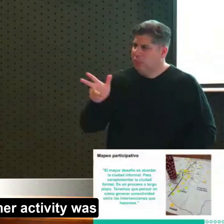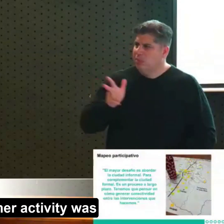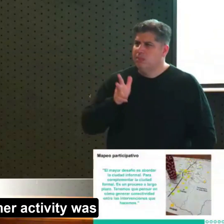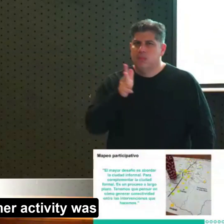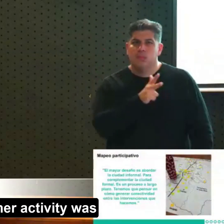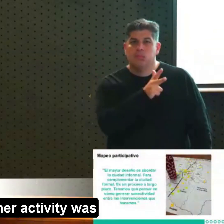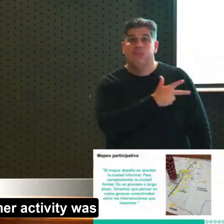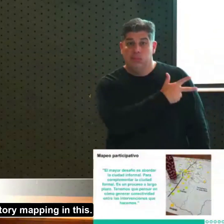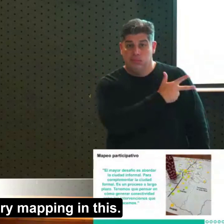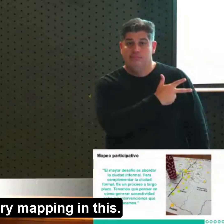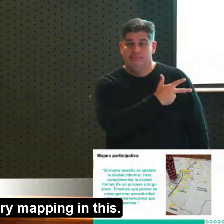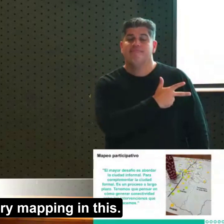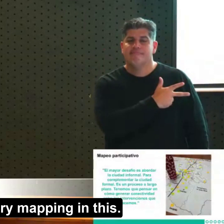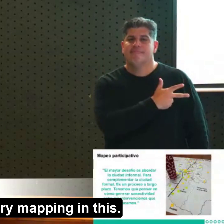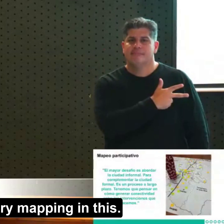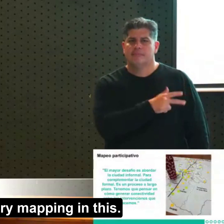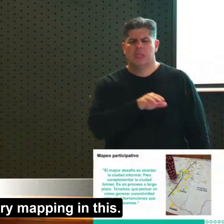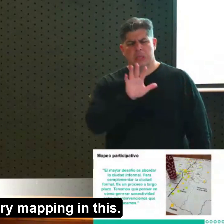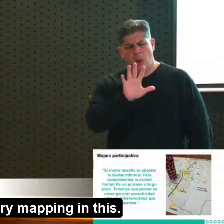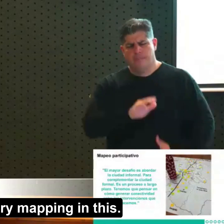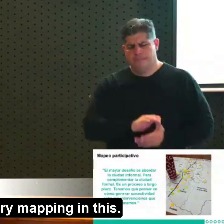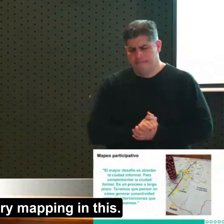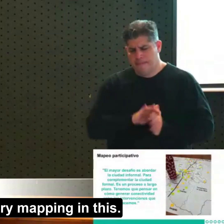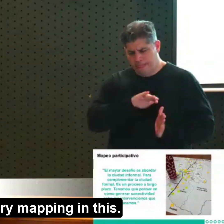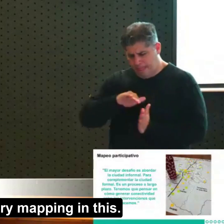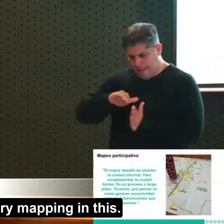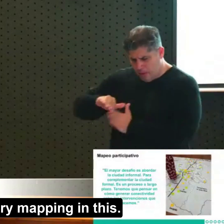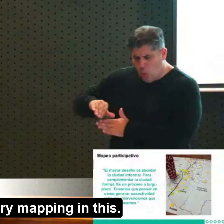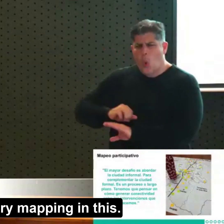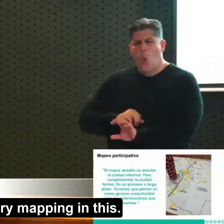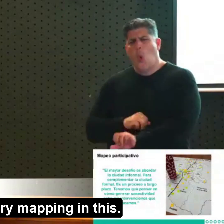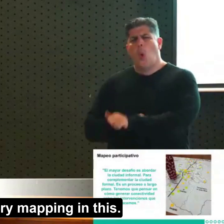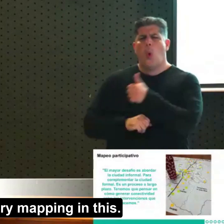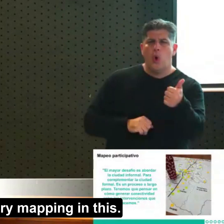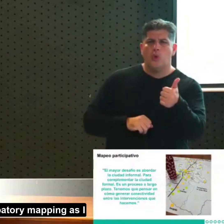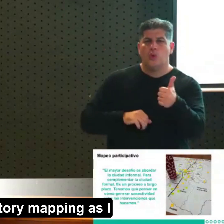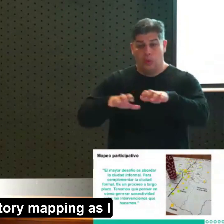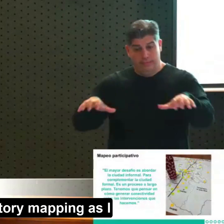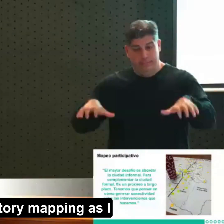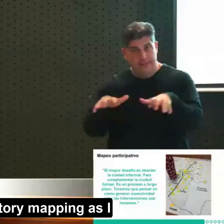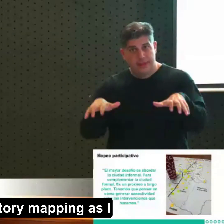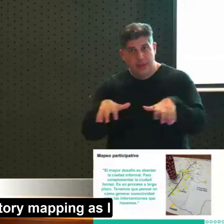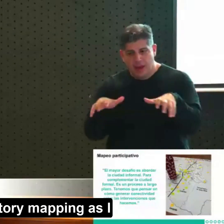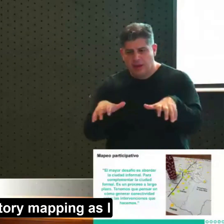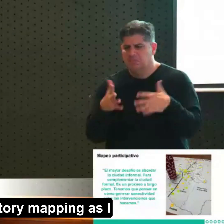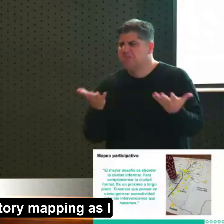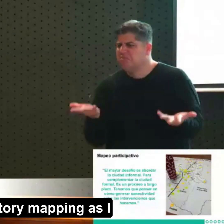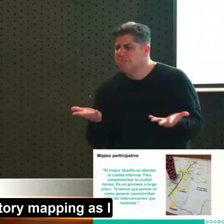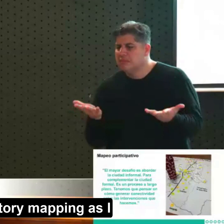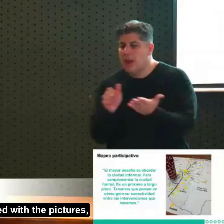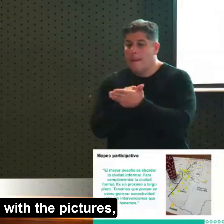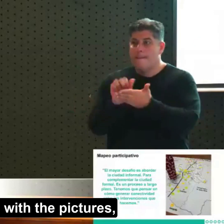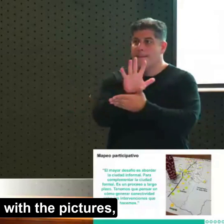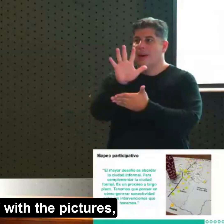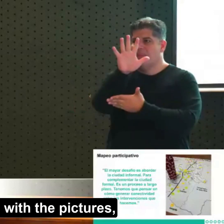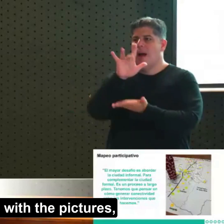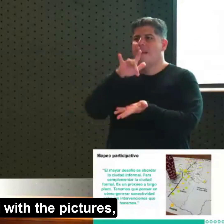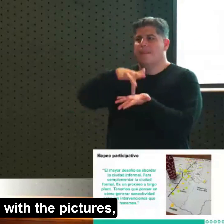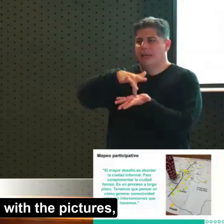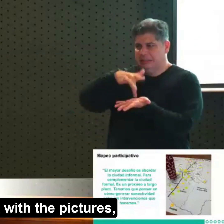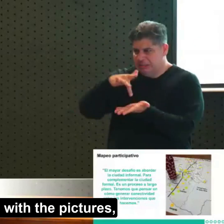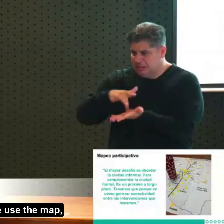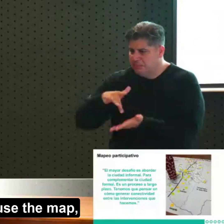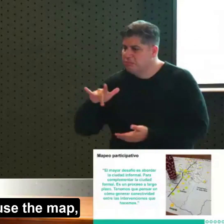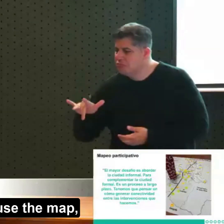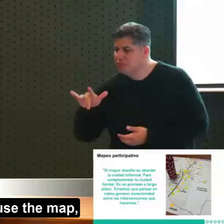other activity was participatory mapping. In this participatory mapping, as I described through